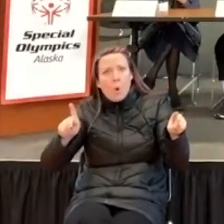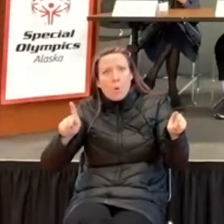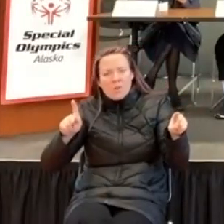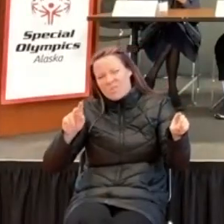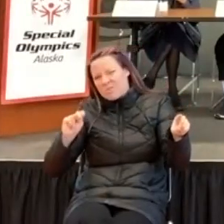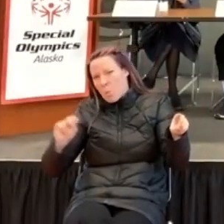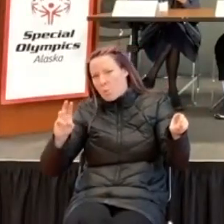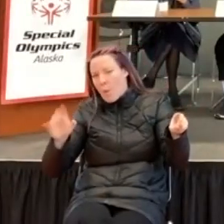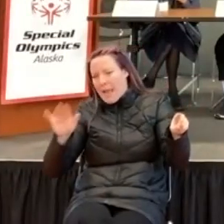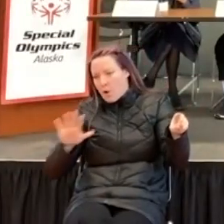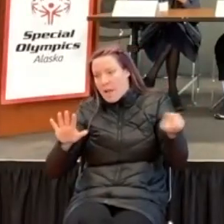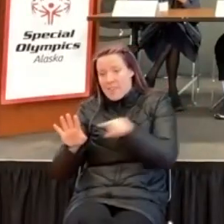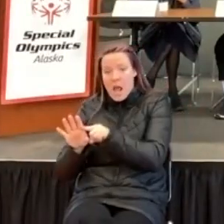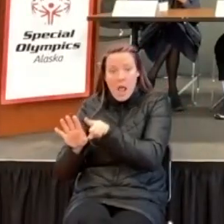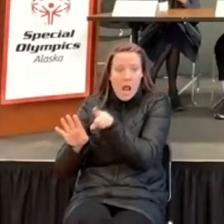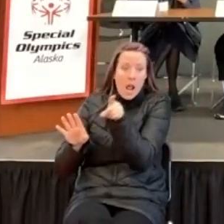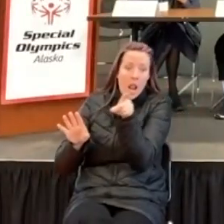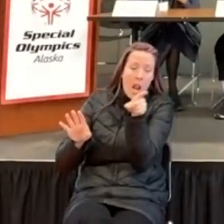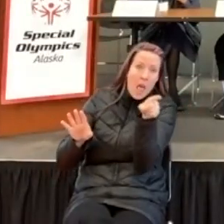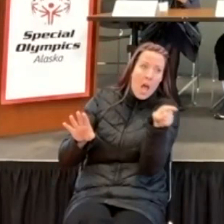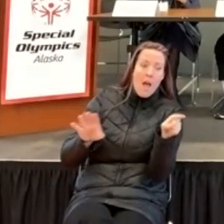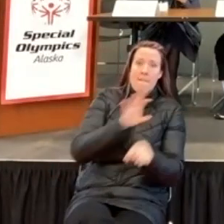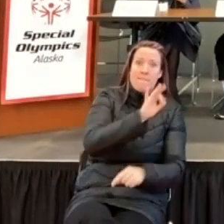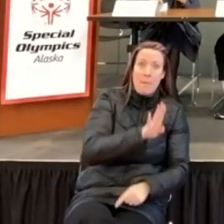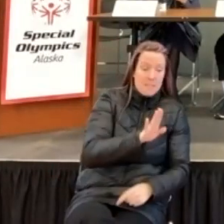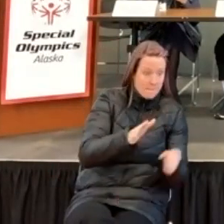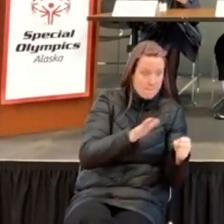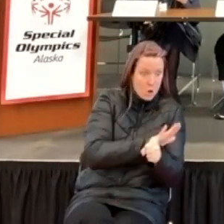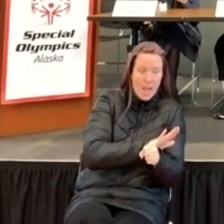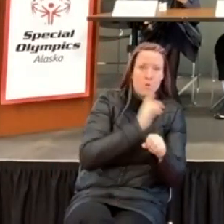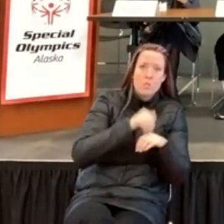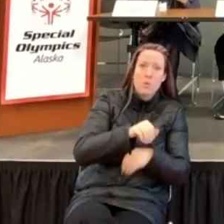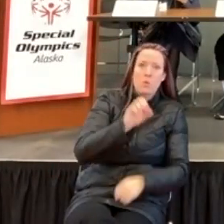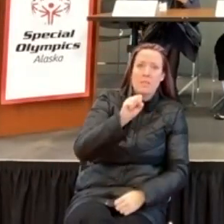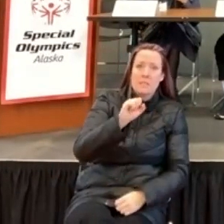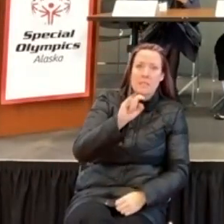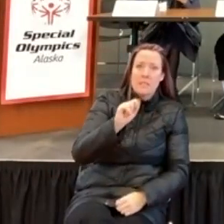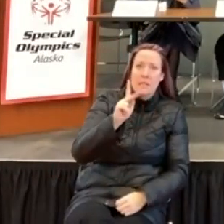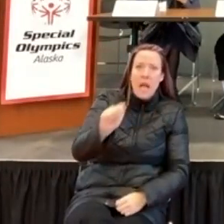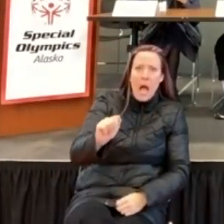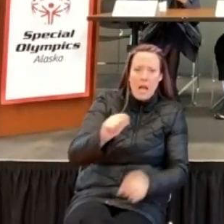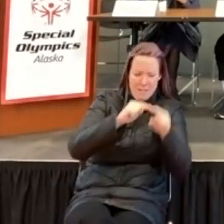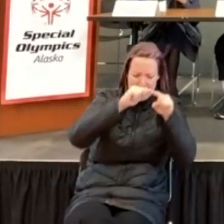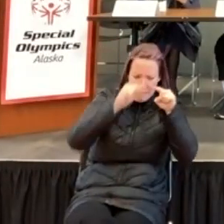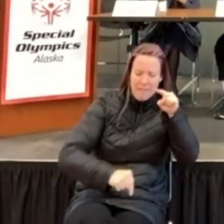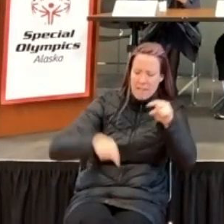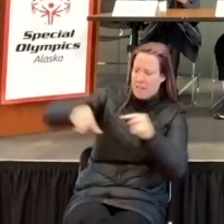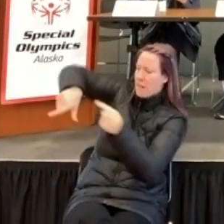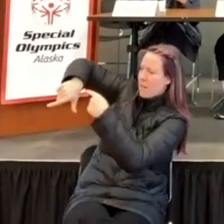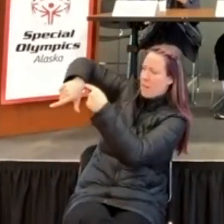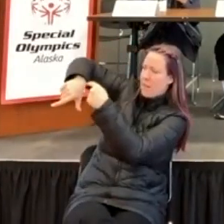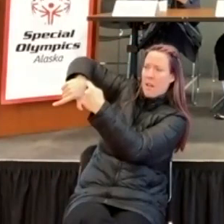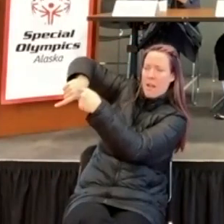Northway. And when that was filled, they were sent to Sitka. Now, there's something significantly wrong when you're